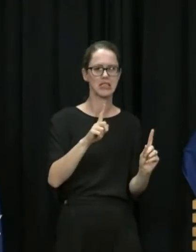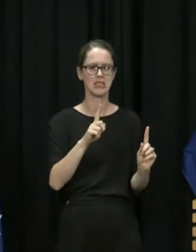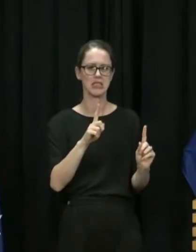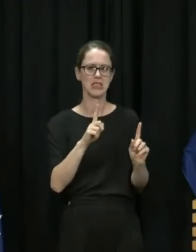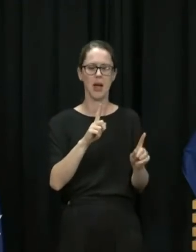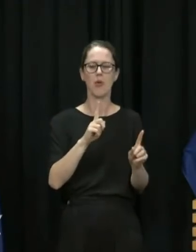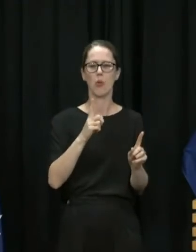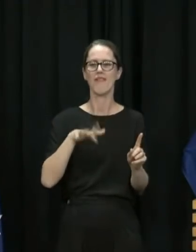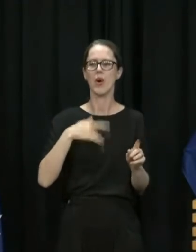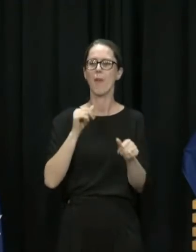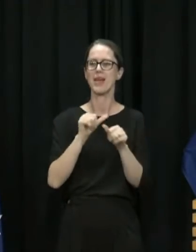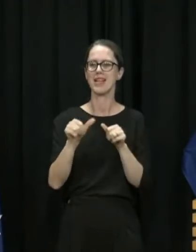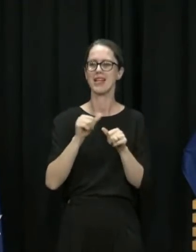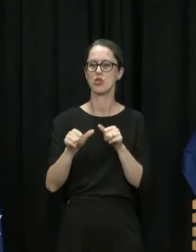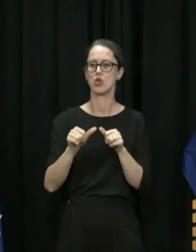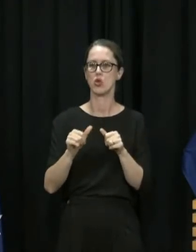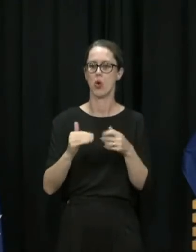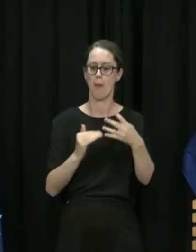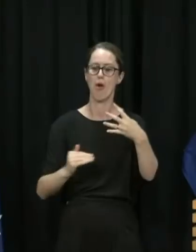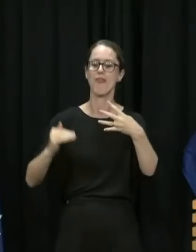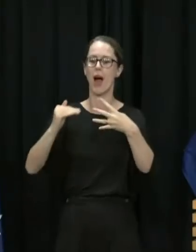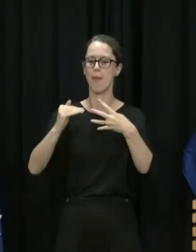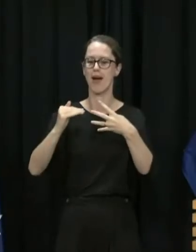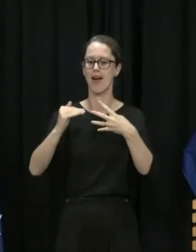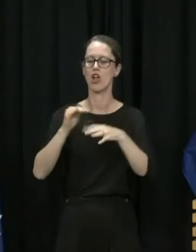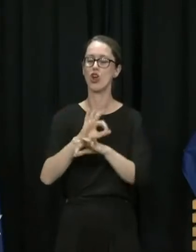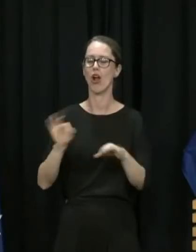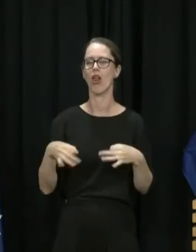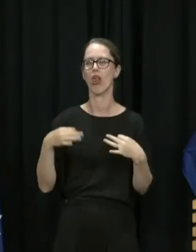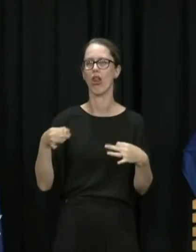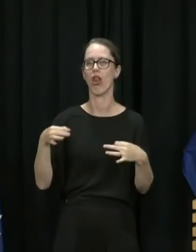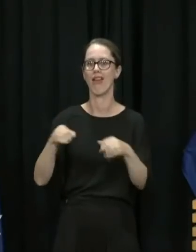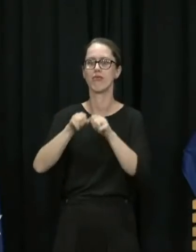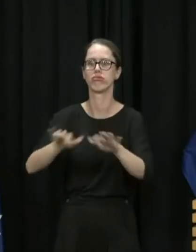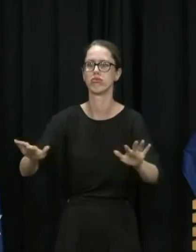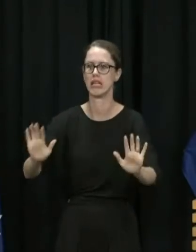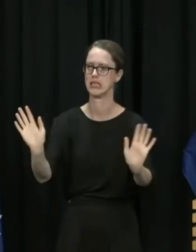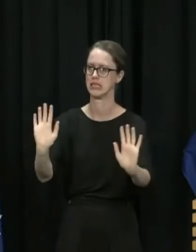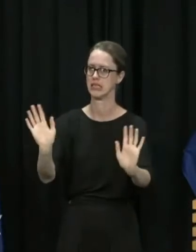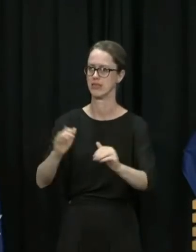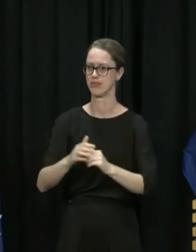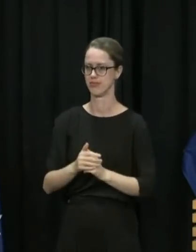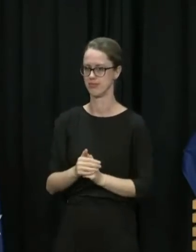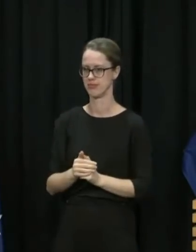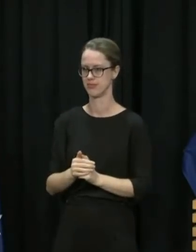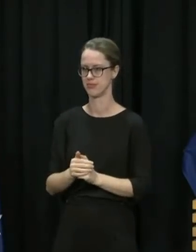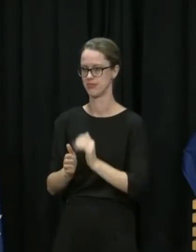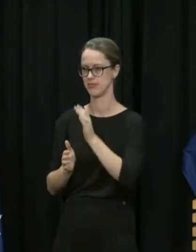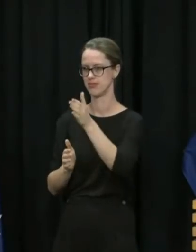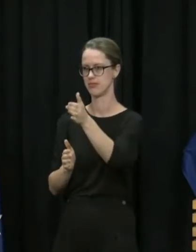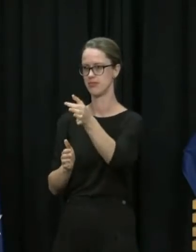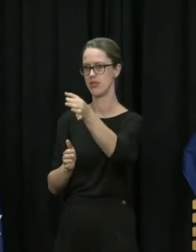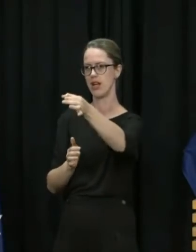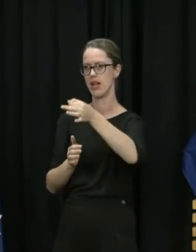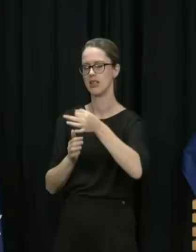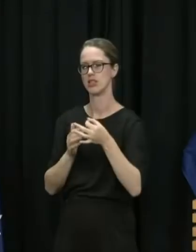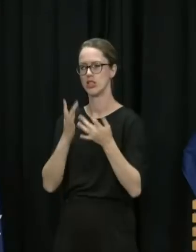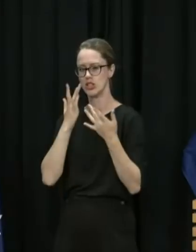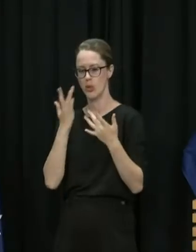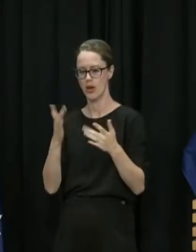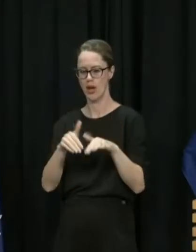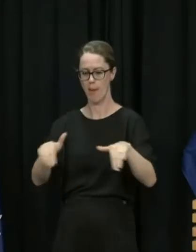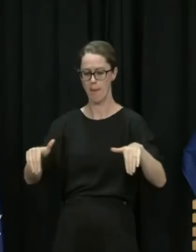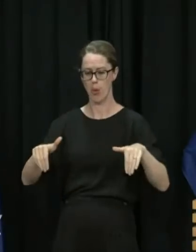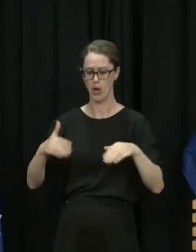regret if you move early and hard than you will if you leave it and it gets out of control. Is this an example, though, of how vulnerable our